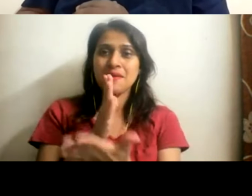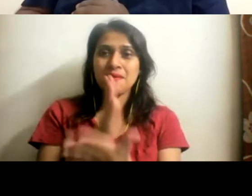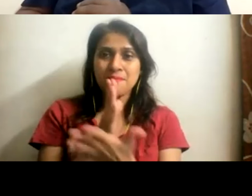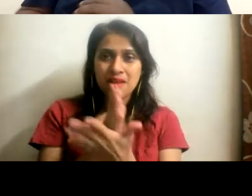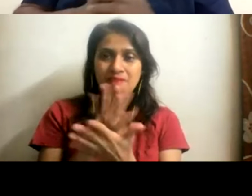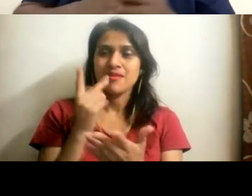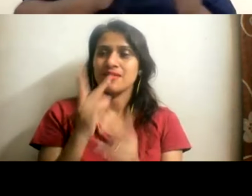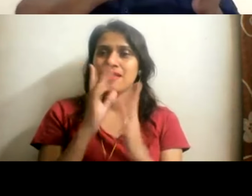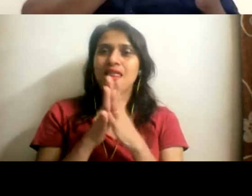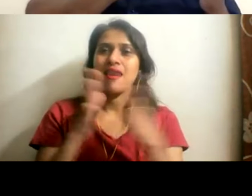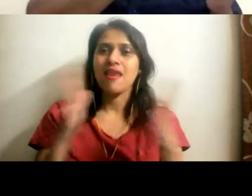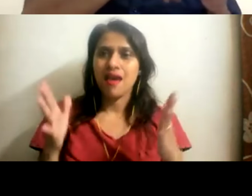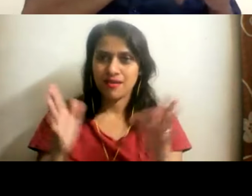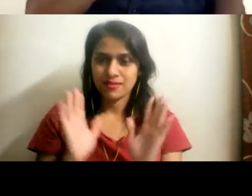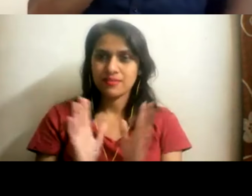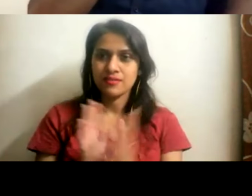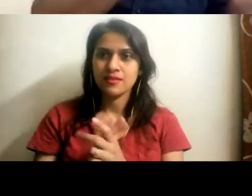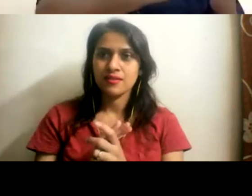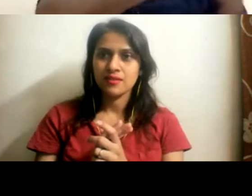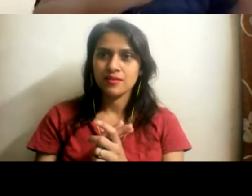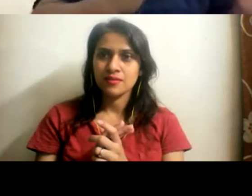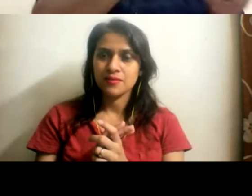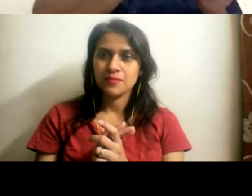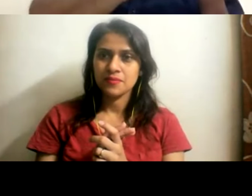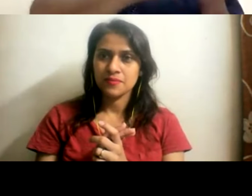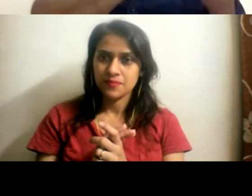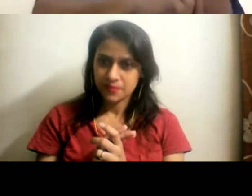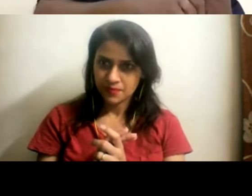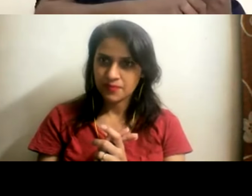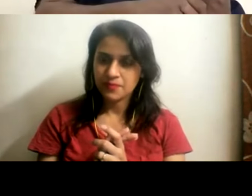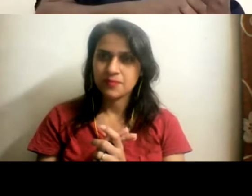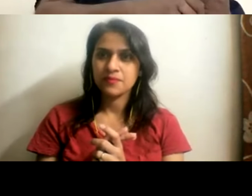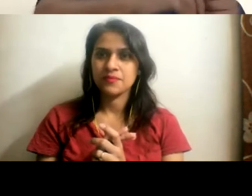large for statistical rigor and